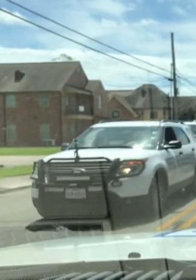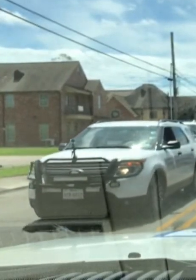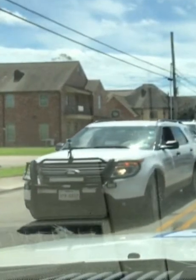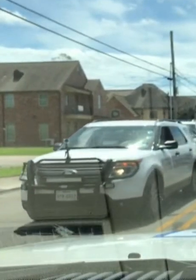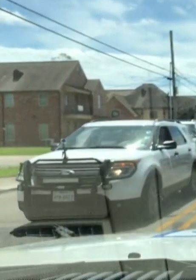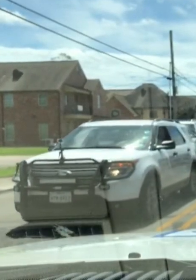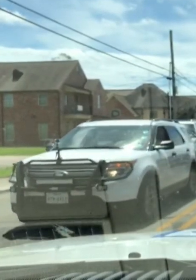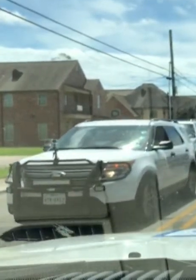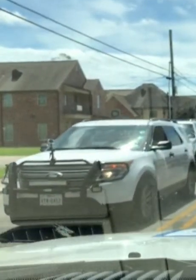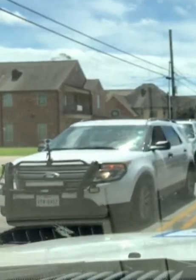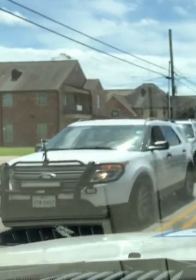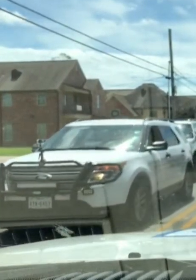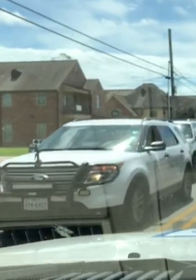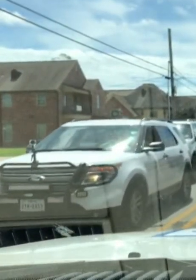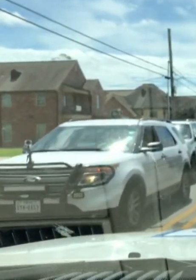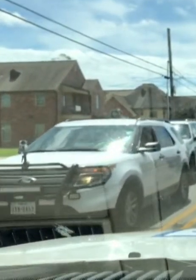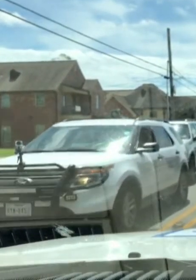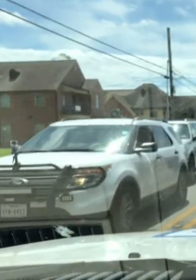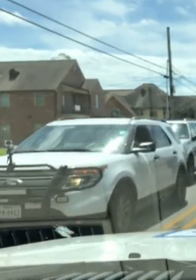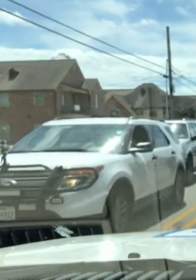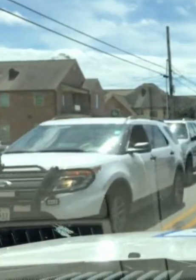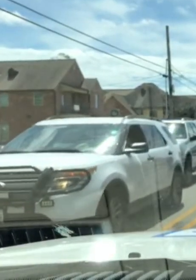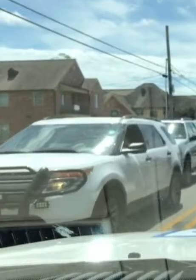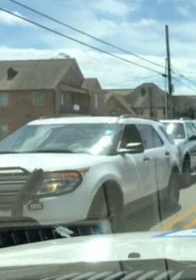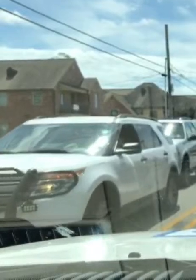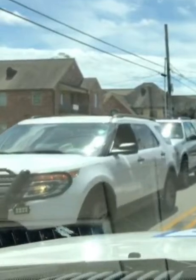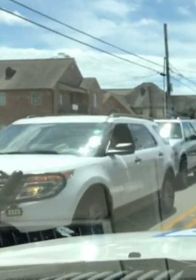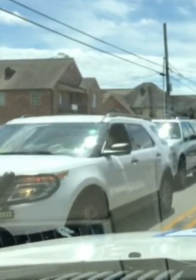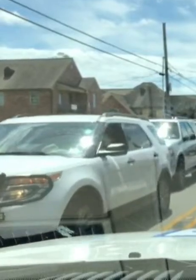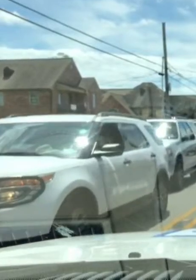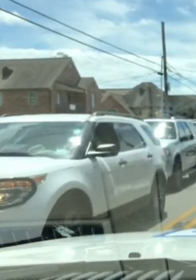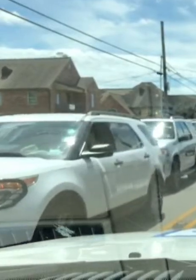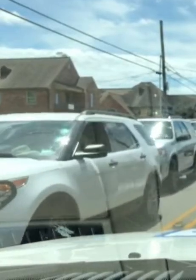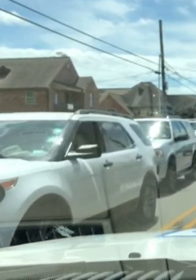It's like lineman crews working on these lines up here.